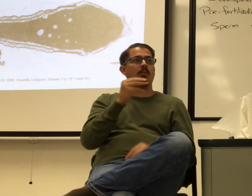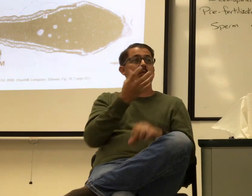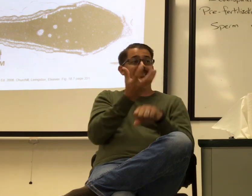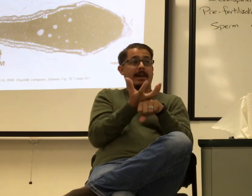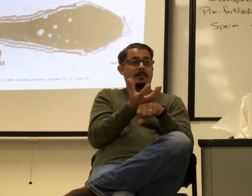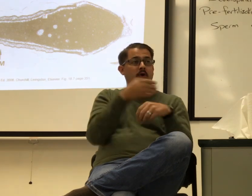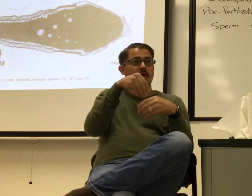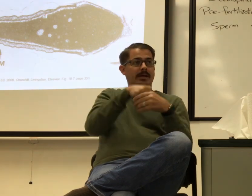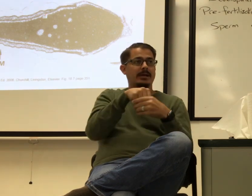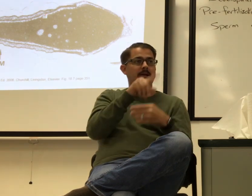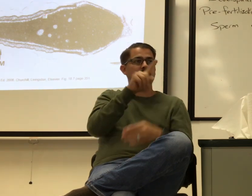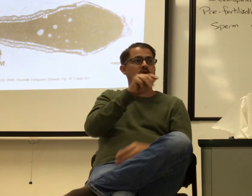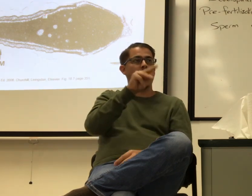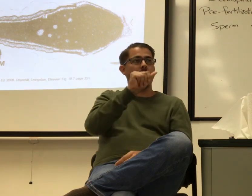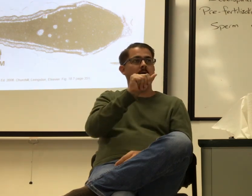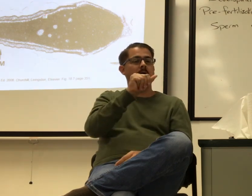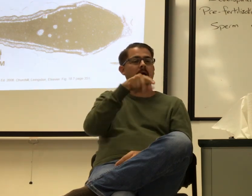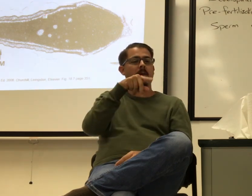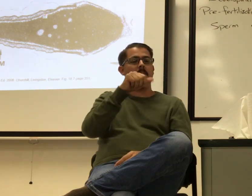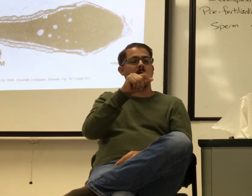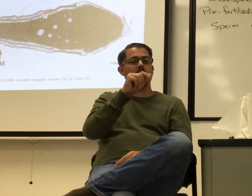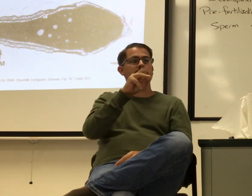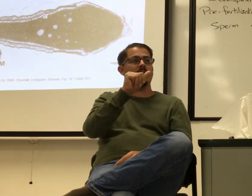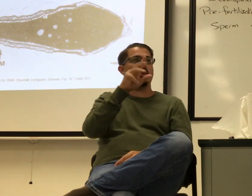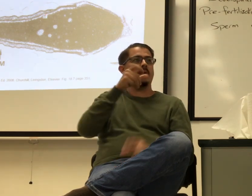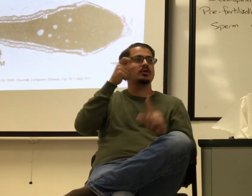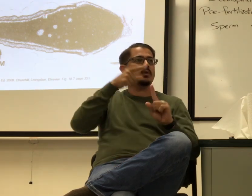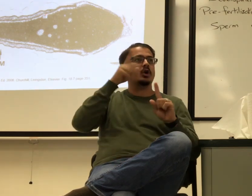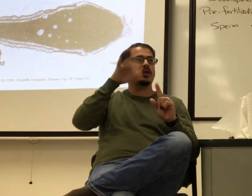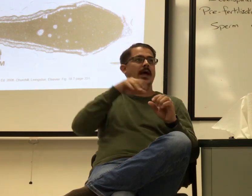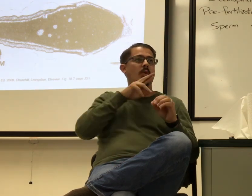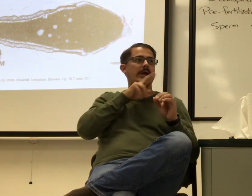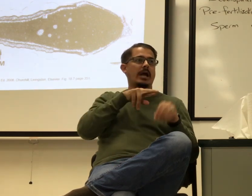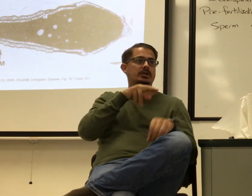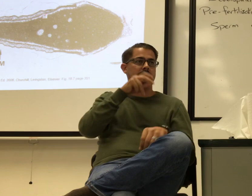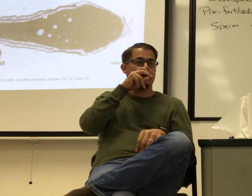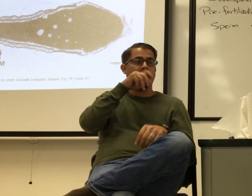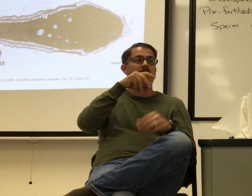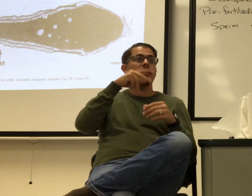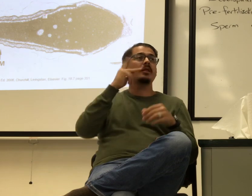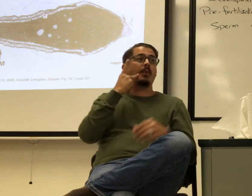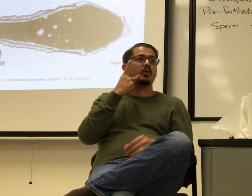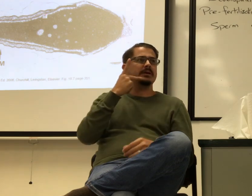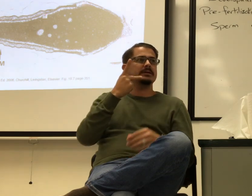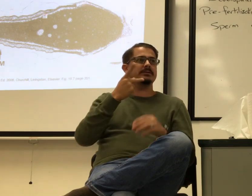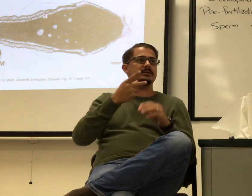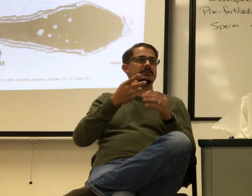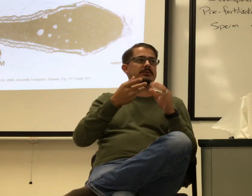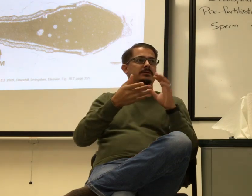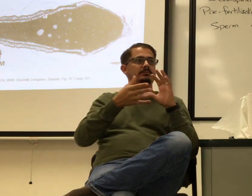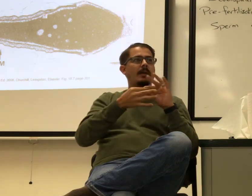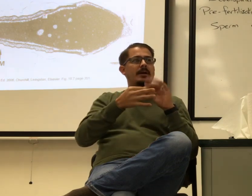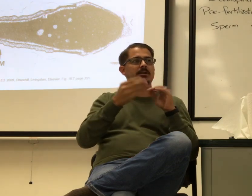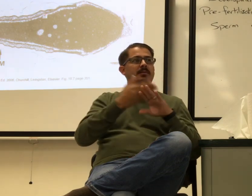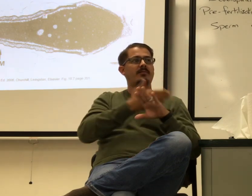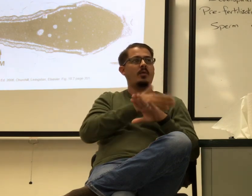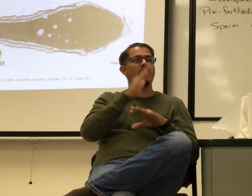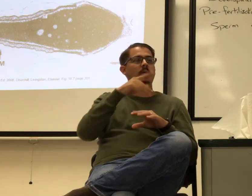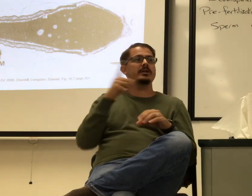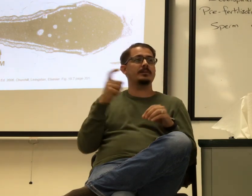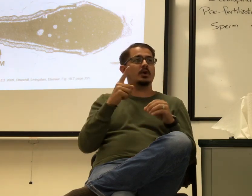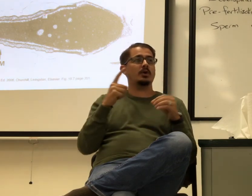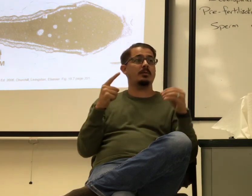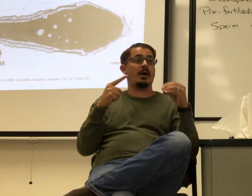sperm receptors within zona pellucida, it'll trigger this reaction. And those proteins, which I've mentioned before, is when sperm